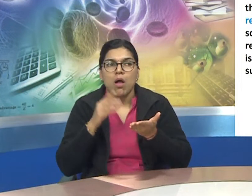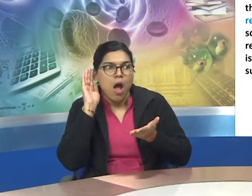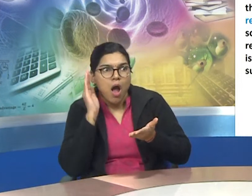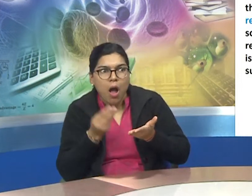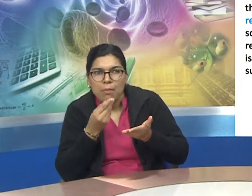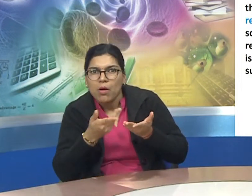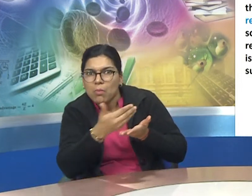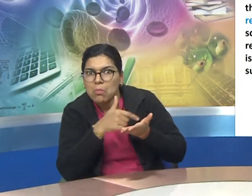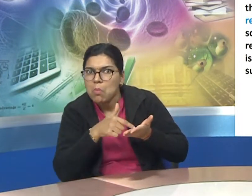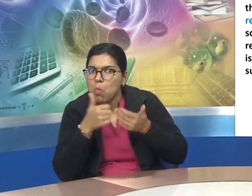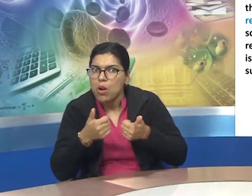future.